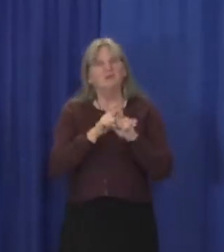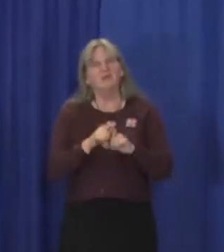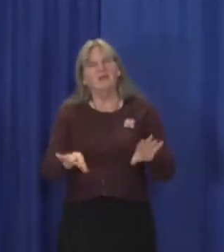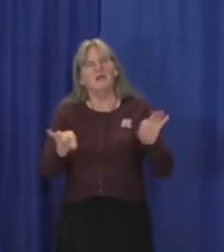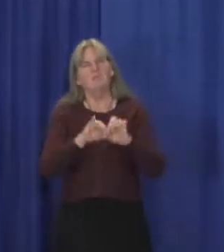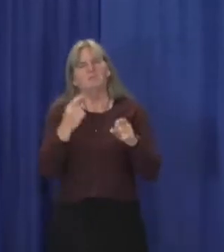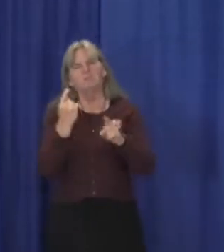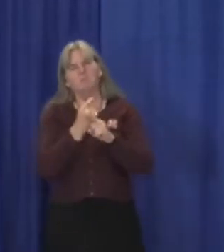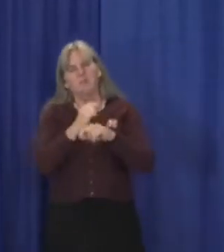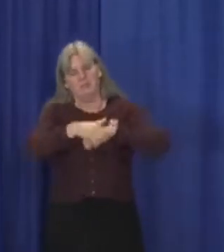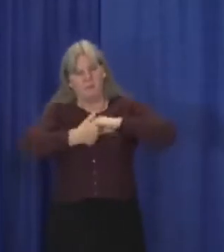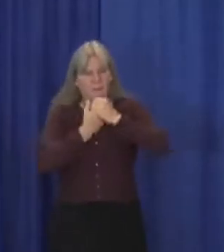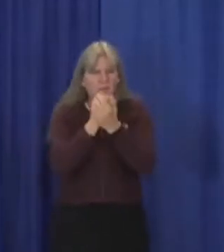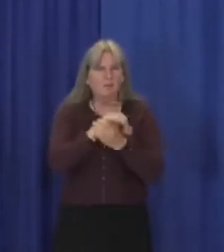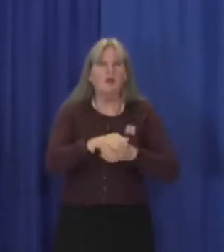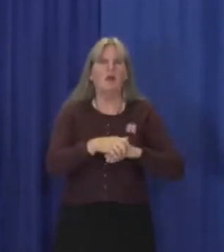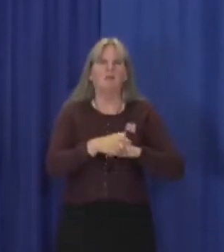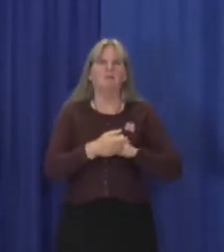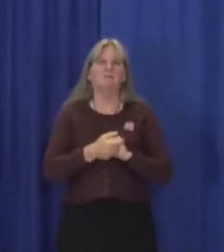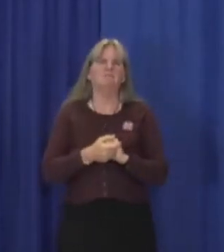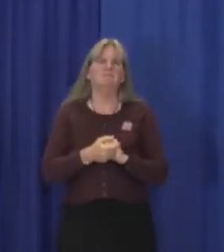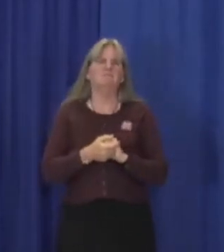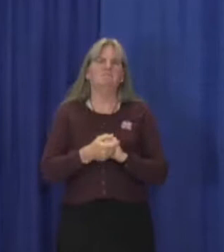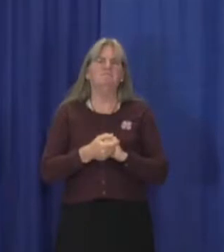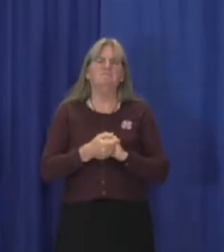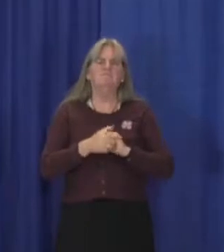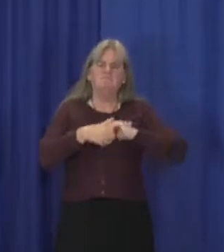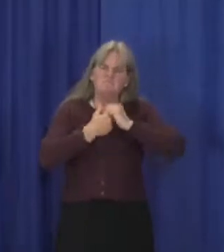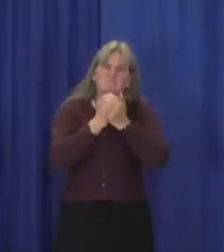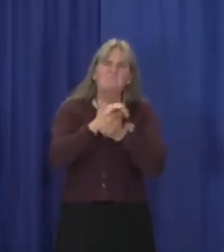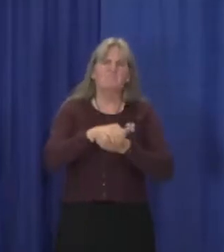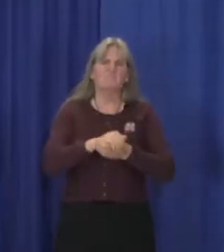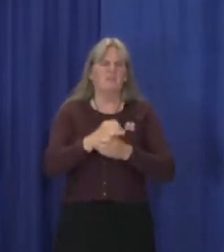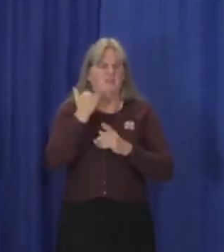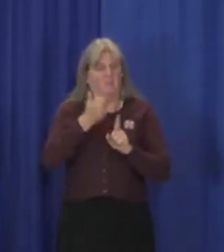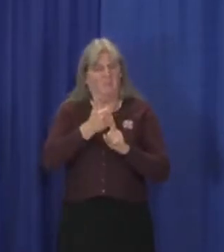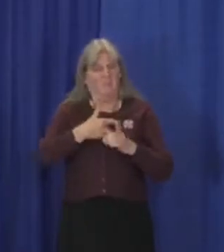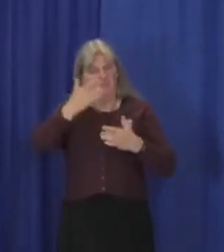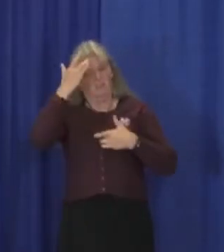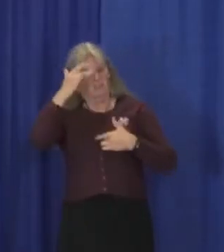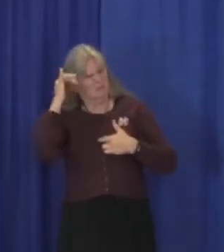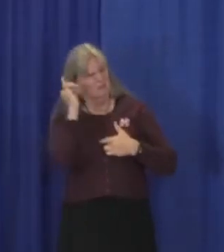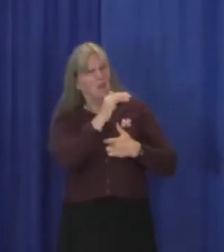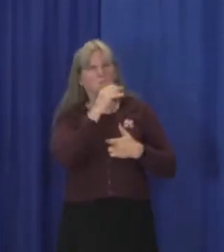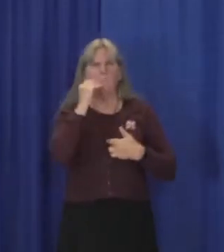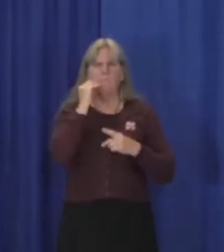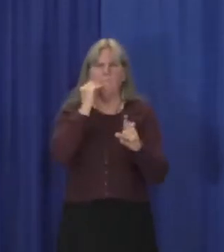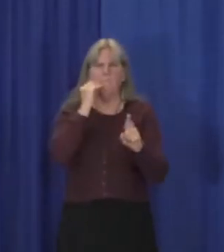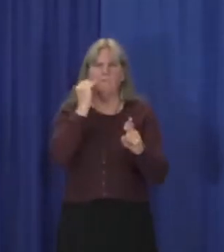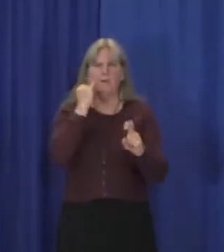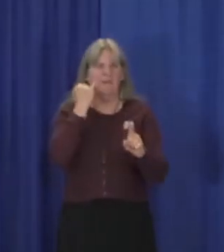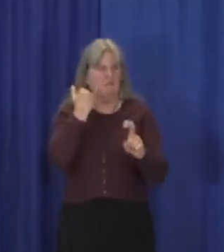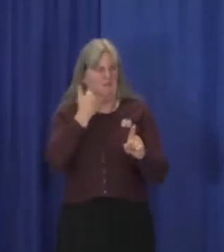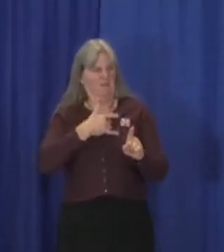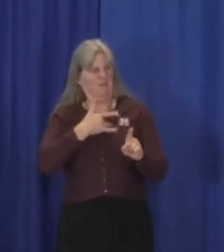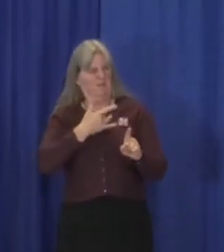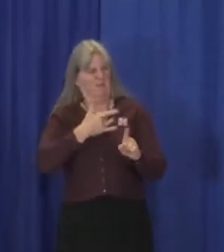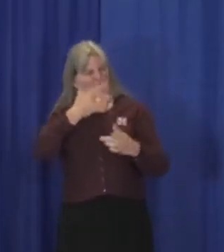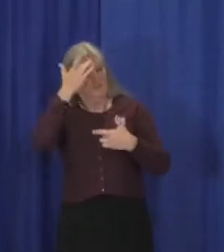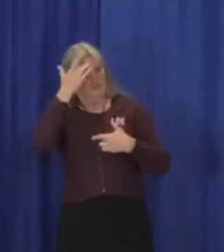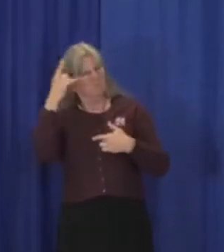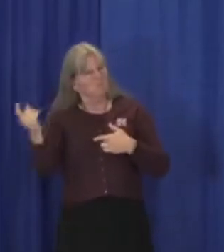good hygiene and proper hand washing, to stay at home when you're not feeling good, to go get tested if you have